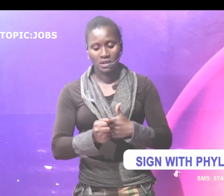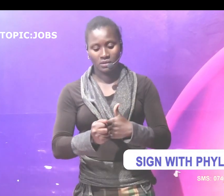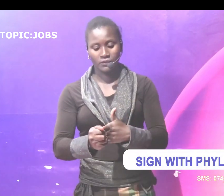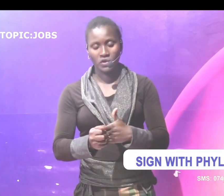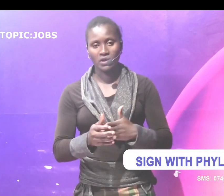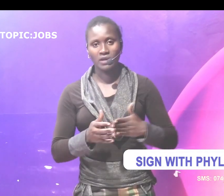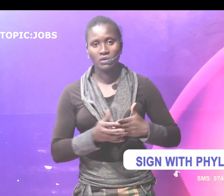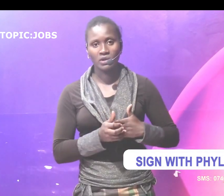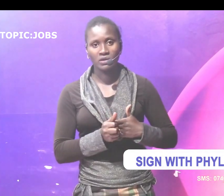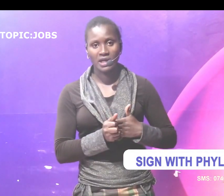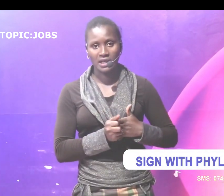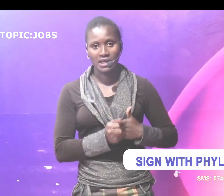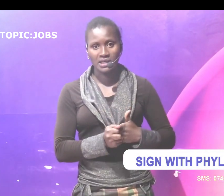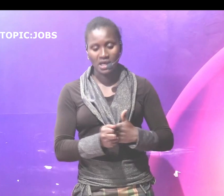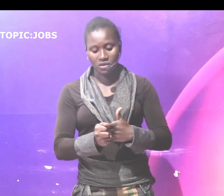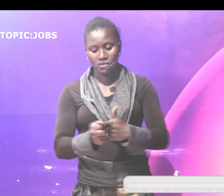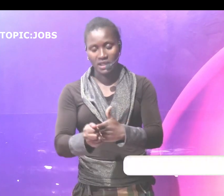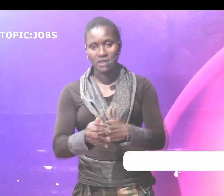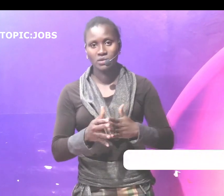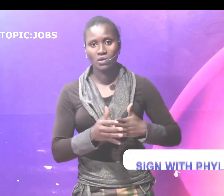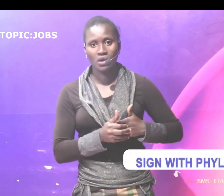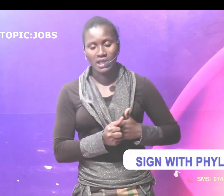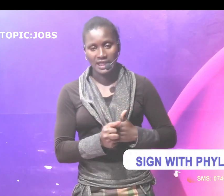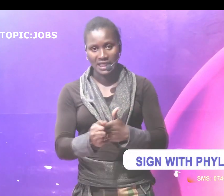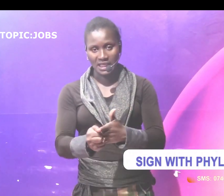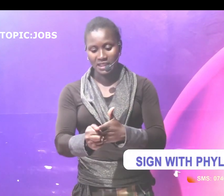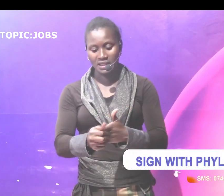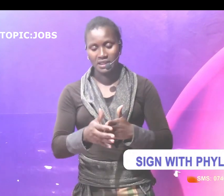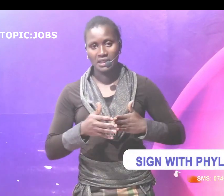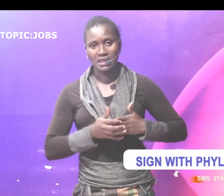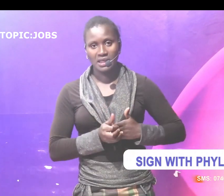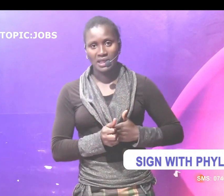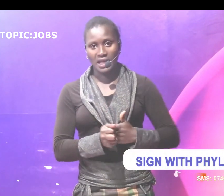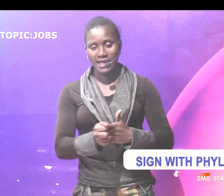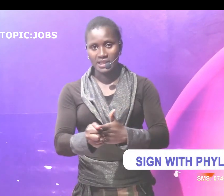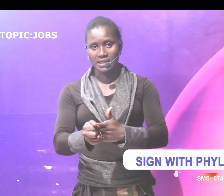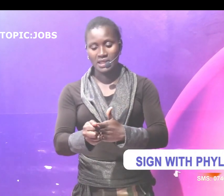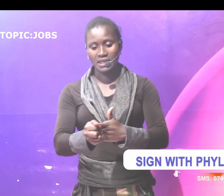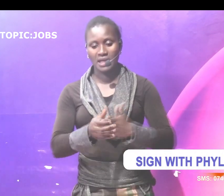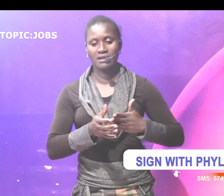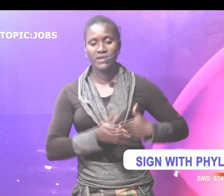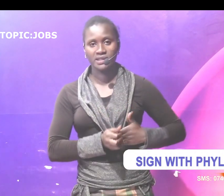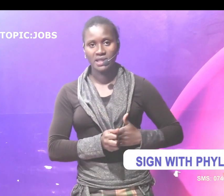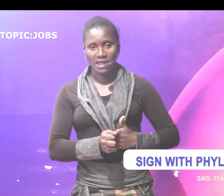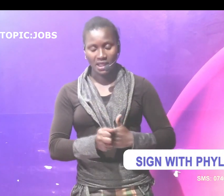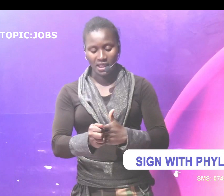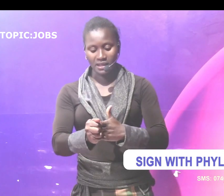When you are a leader, you lead. So lead, like this. Lead.